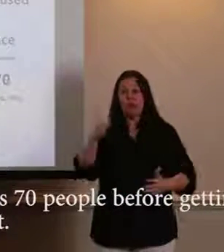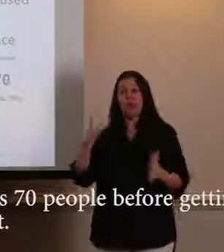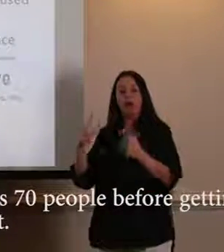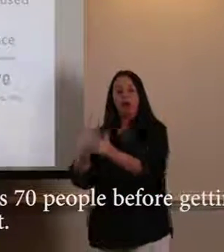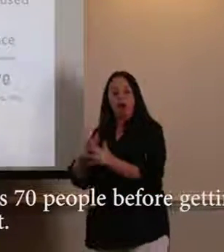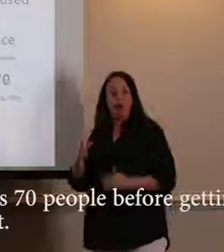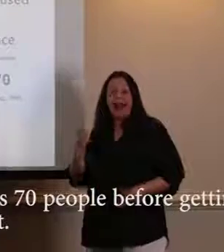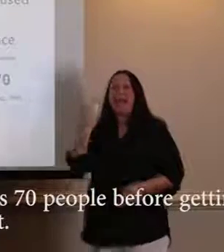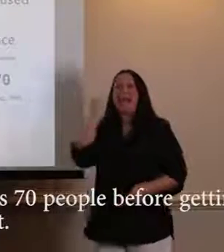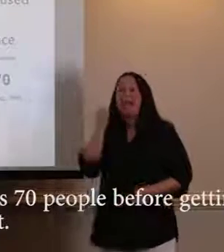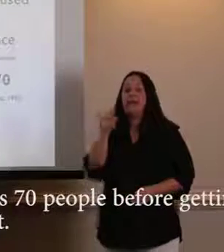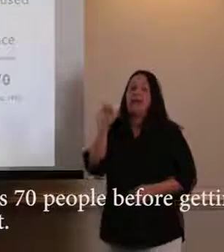are ever caught.